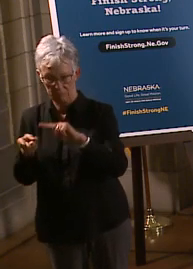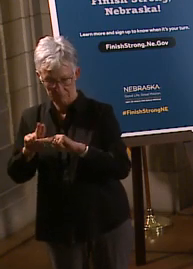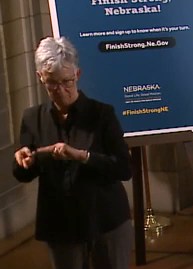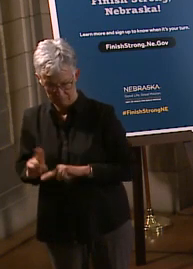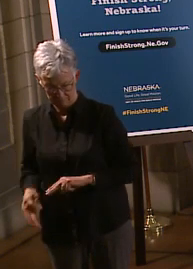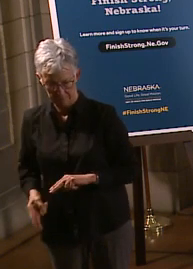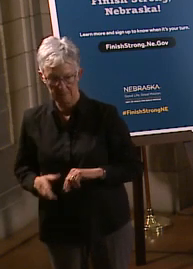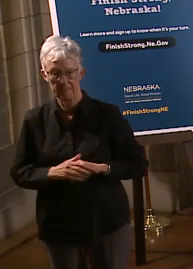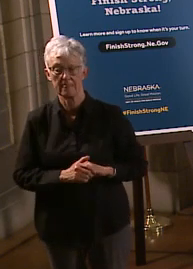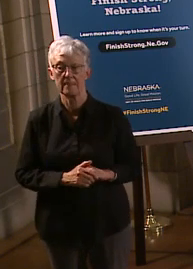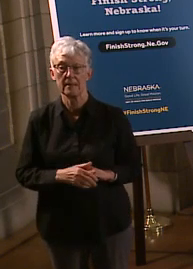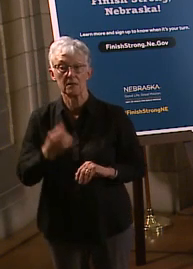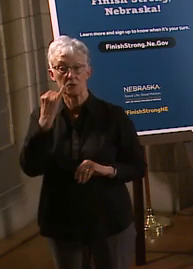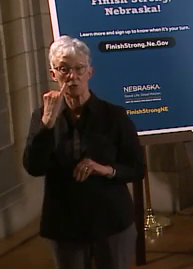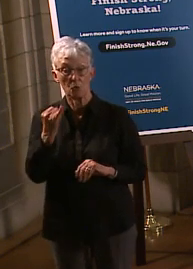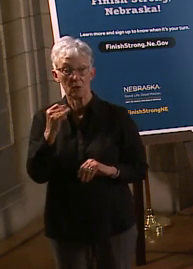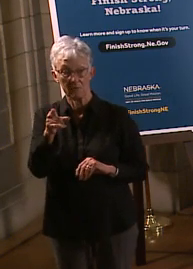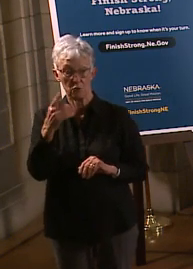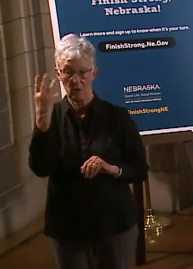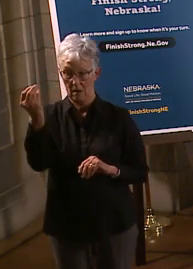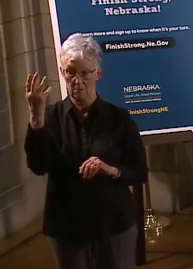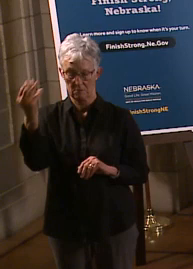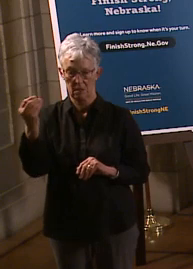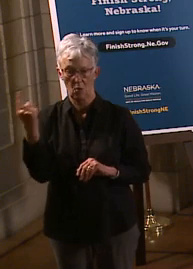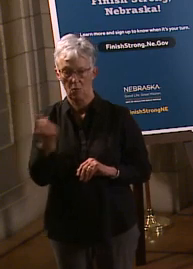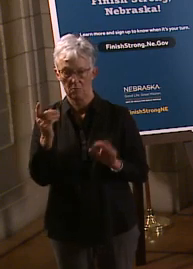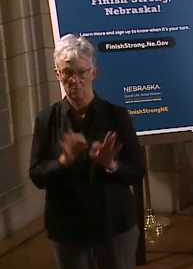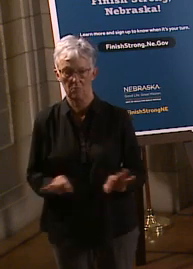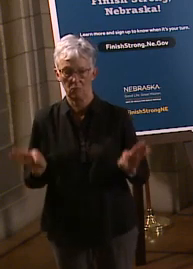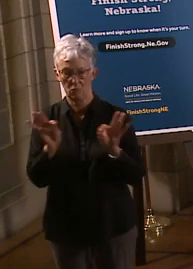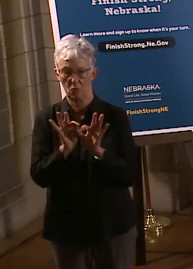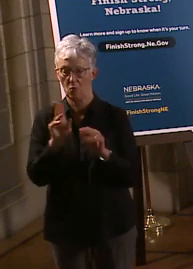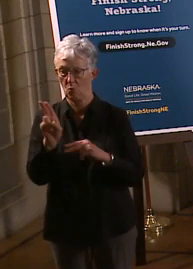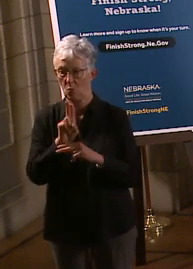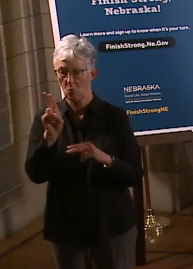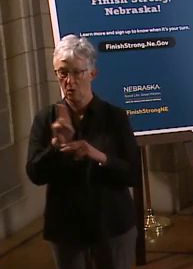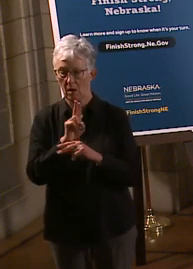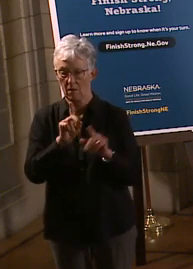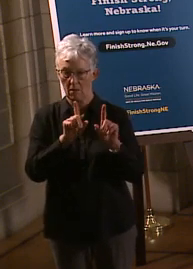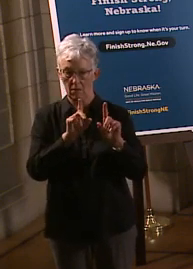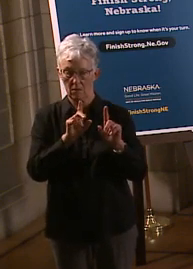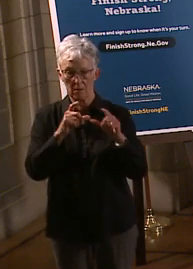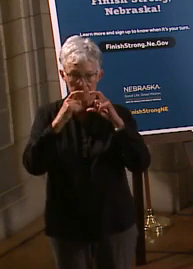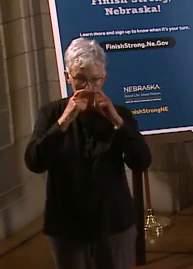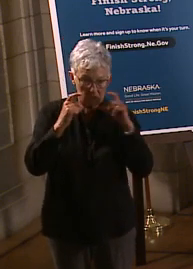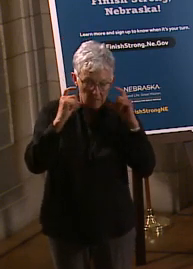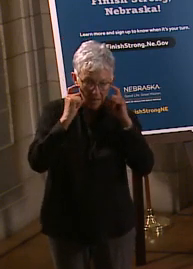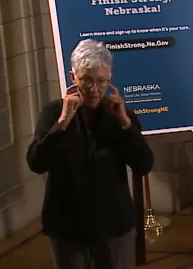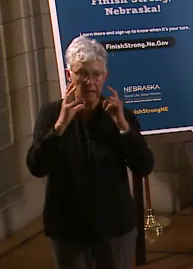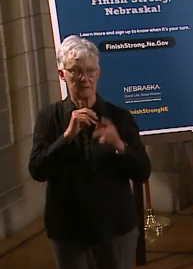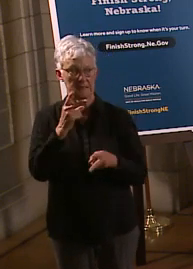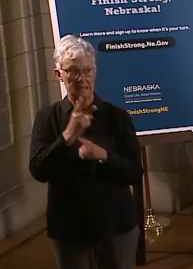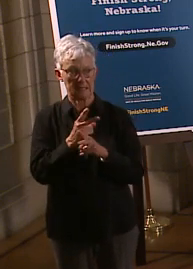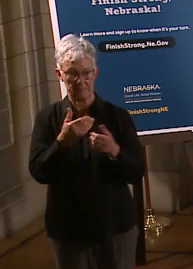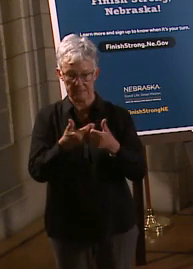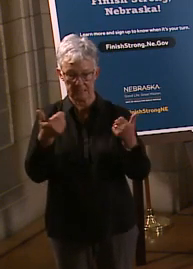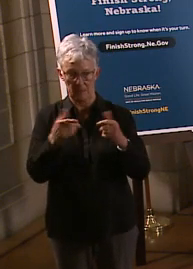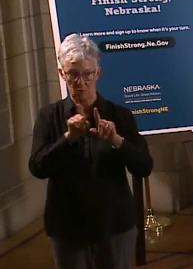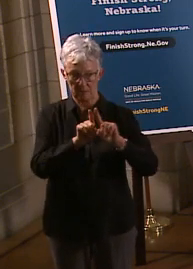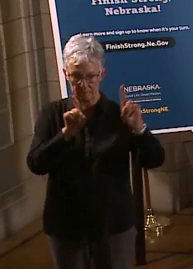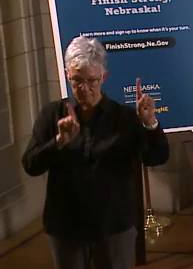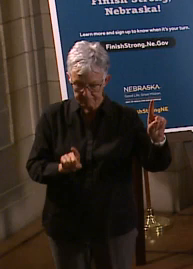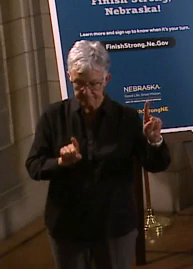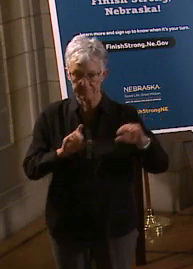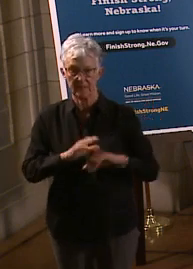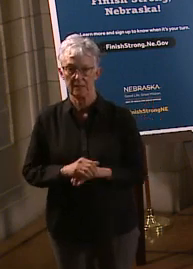between you and other people when you're out in public, wear a mask when you go to the store, wash your hands often, and again, key is if you've